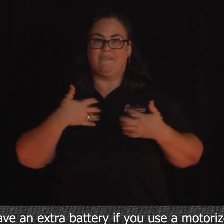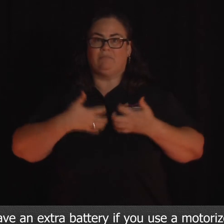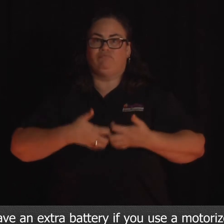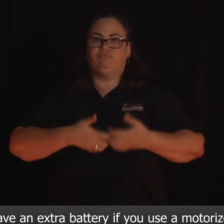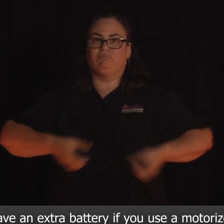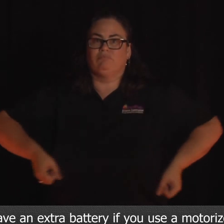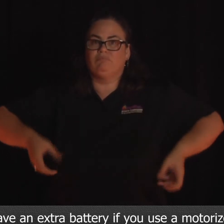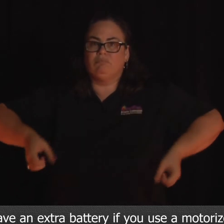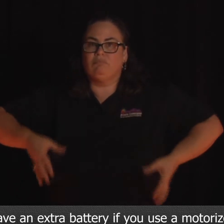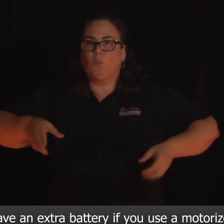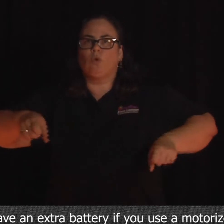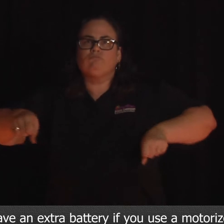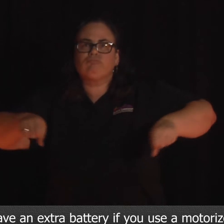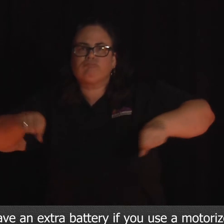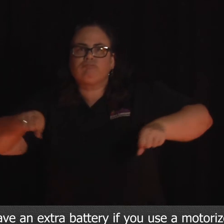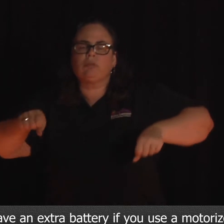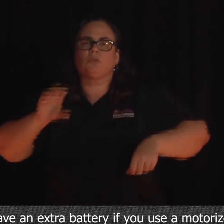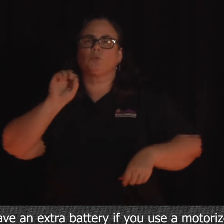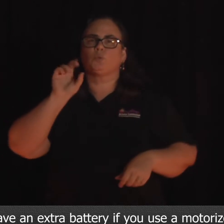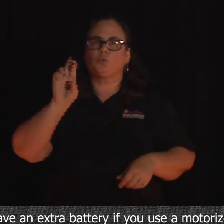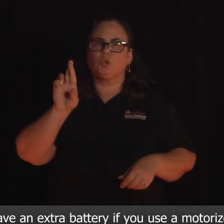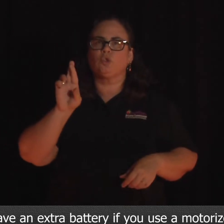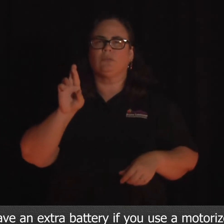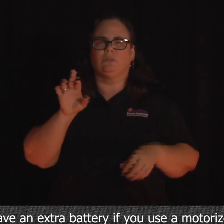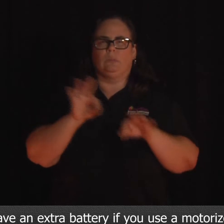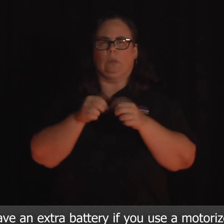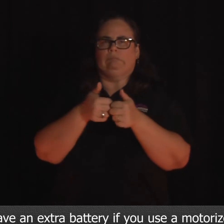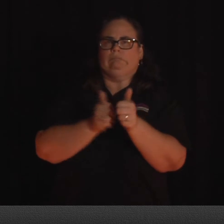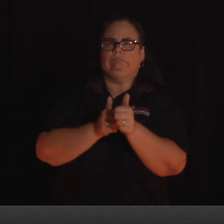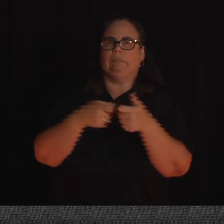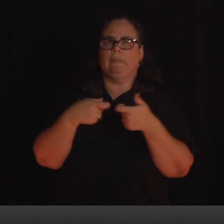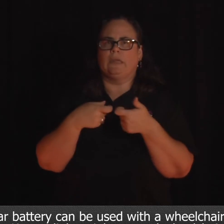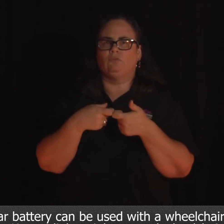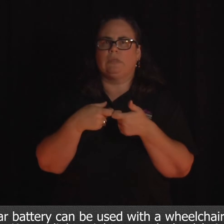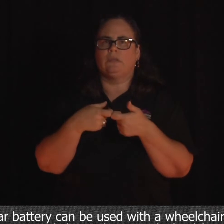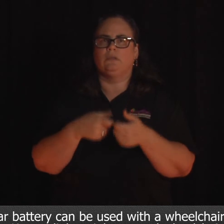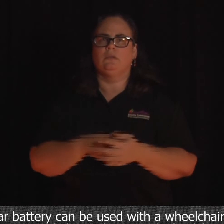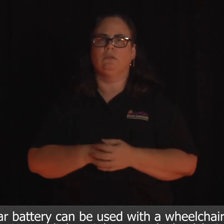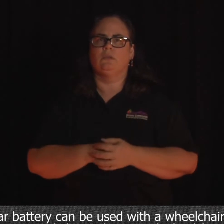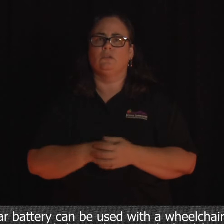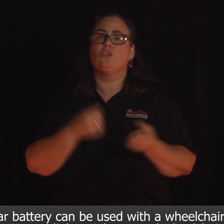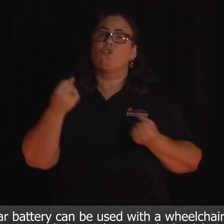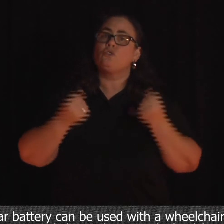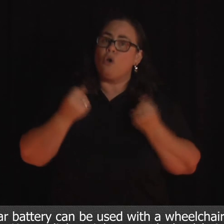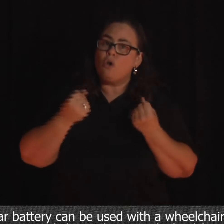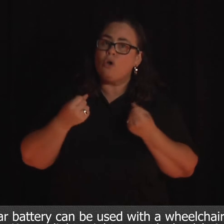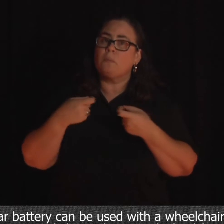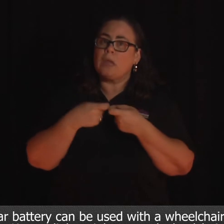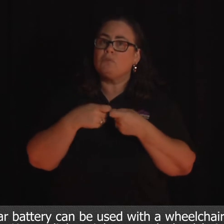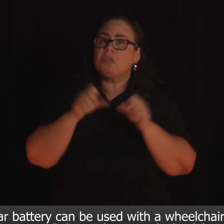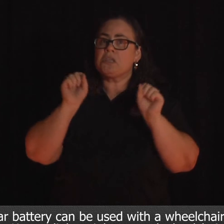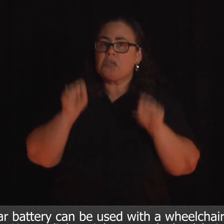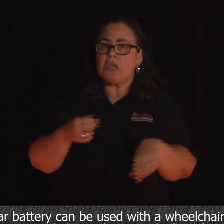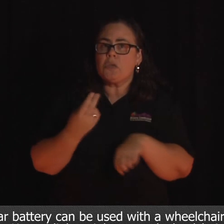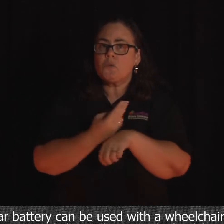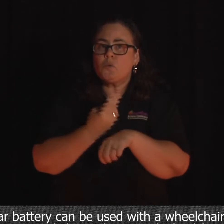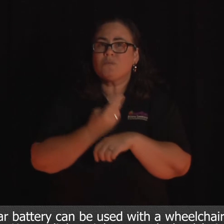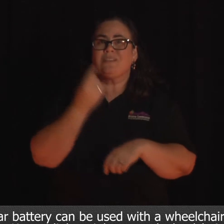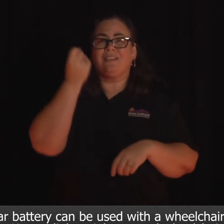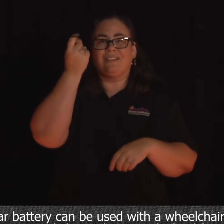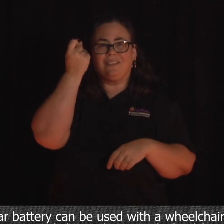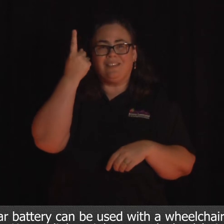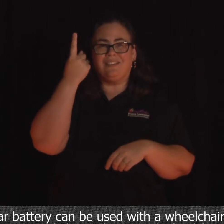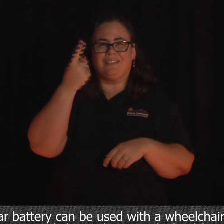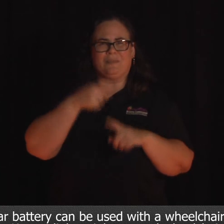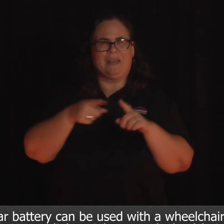Have an extra battery if you use a motorized wheelchair or scooter. A car battery can be used with a wheelchair,